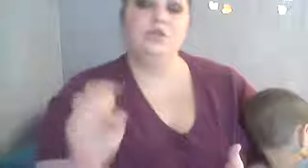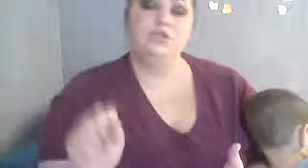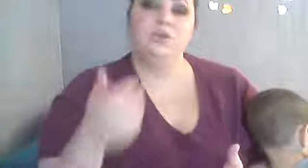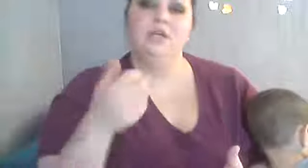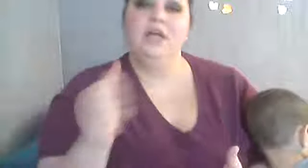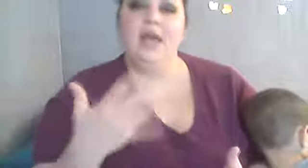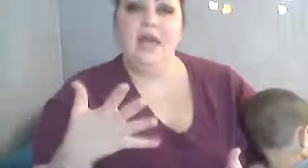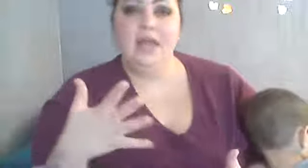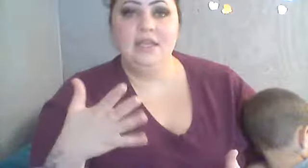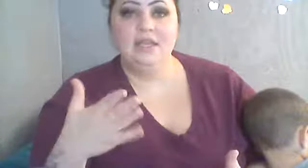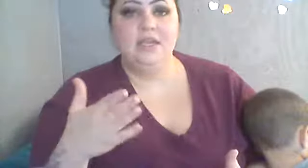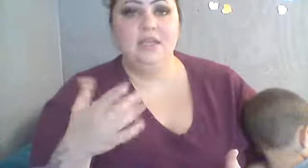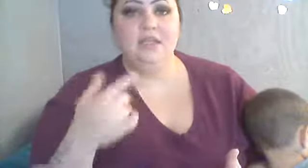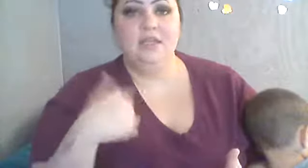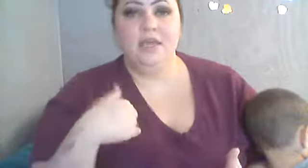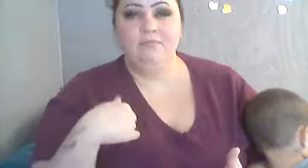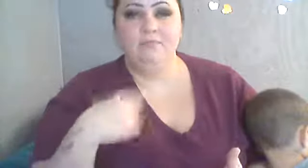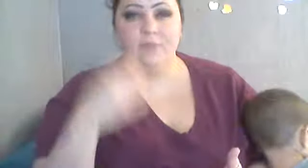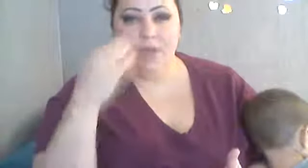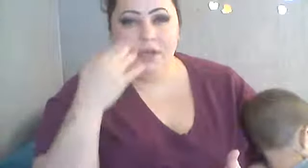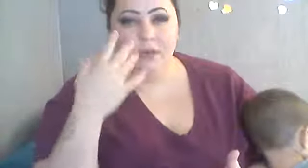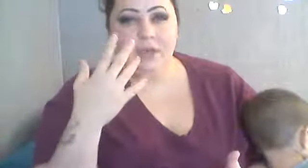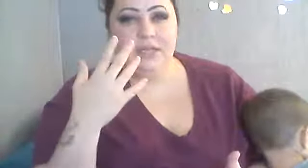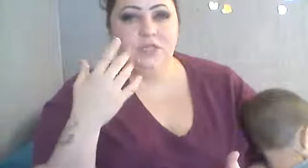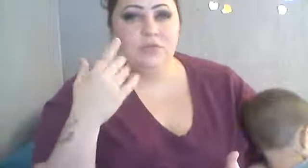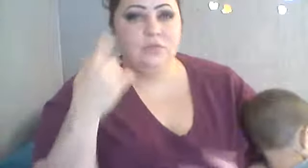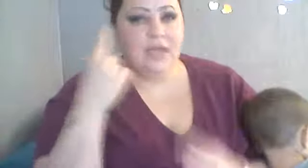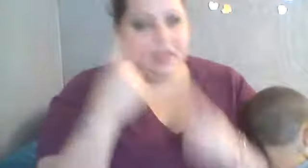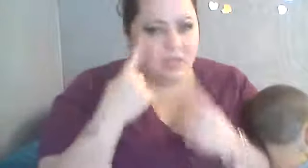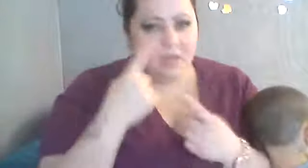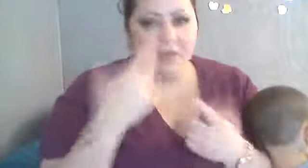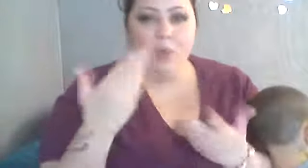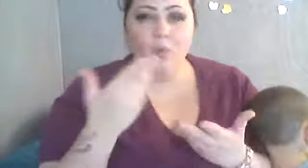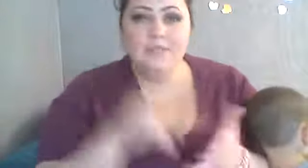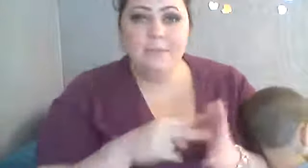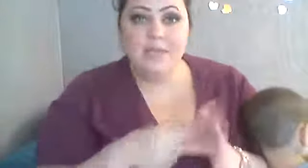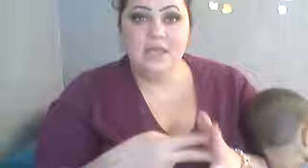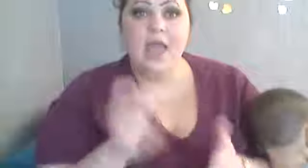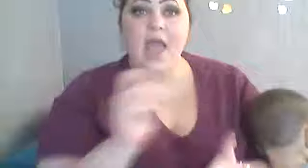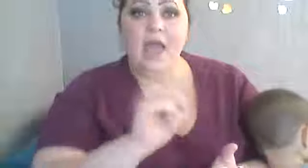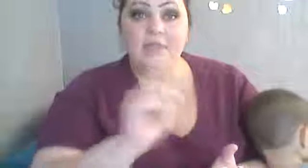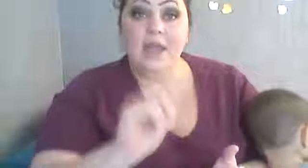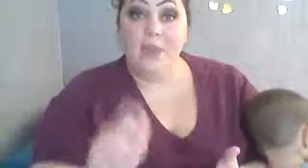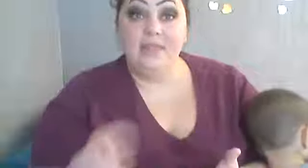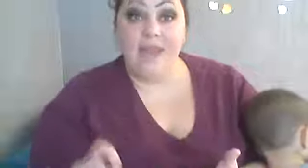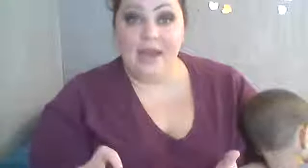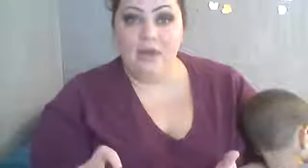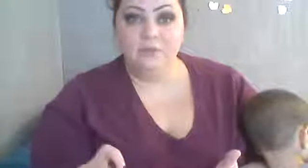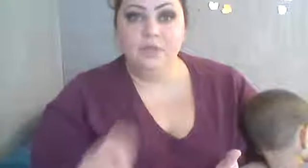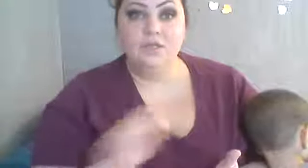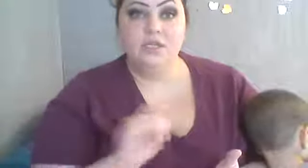or anything that I know I need to like think about what does it mean, and then I write that out in